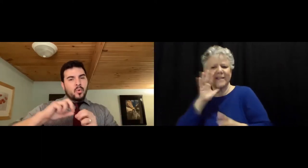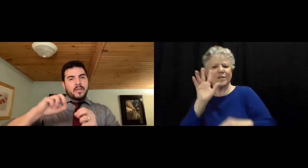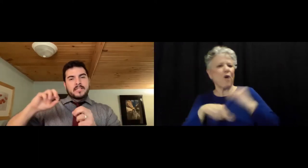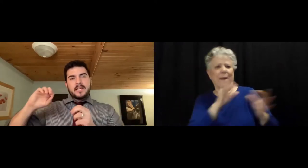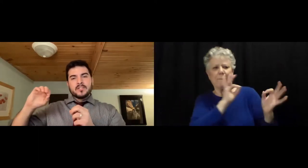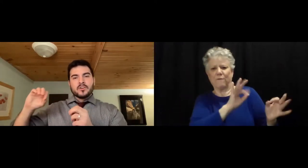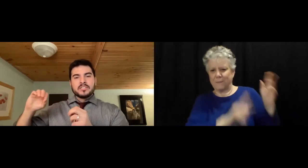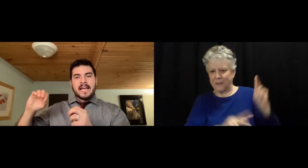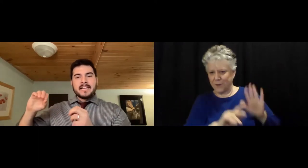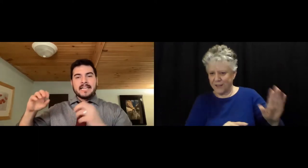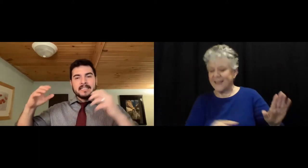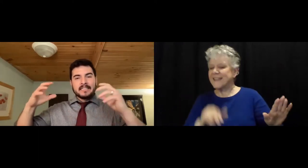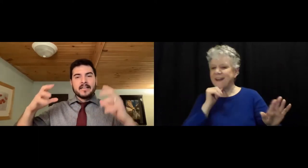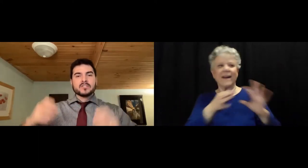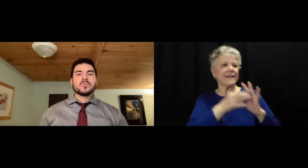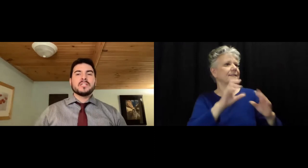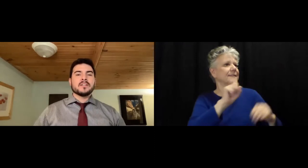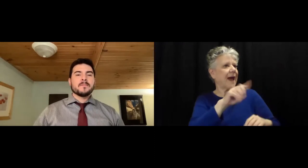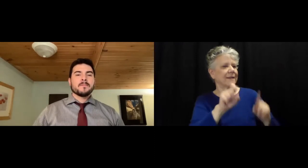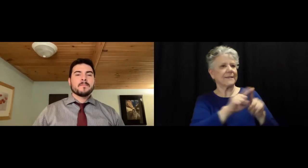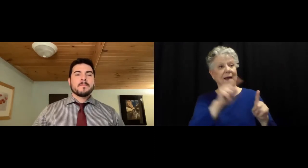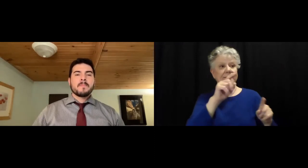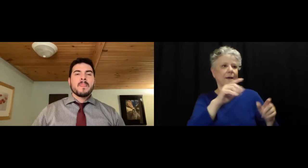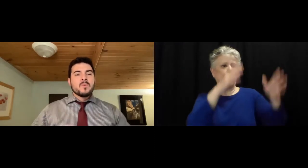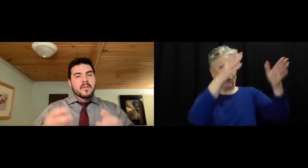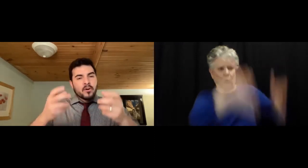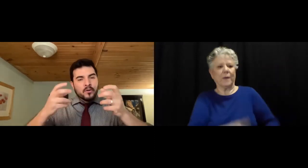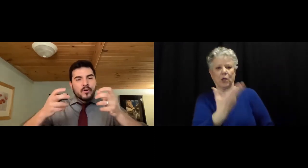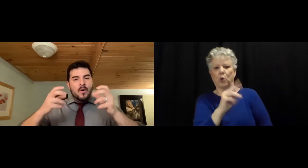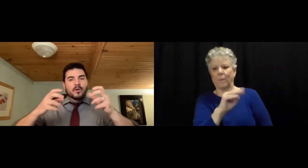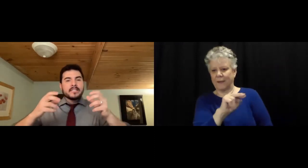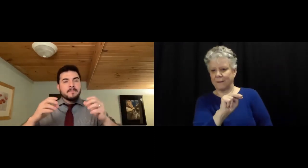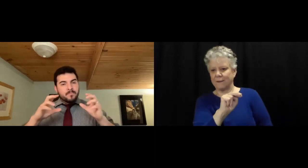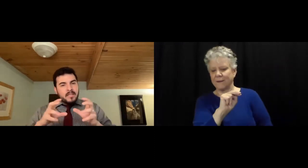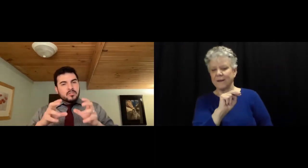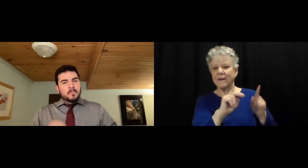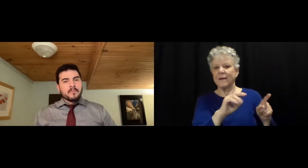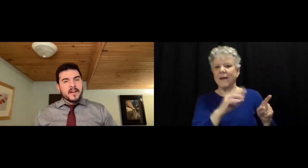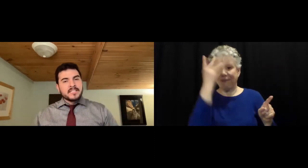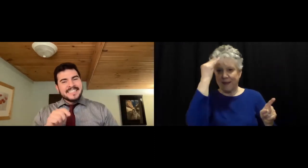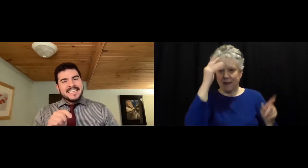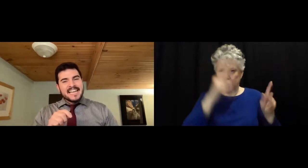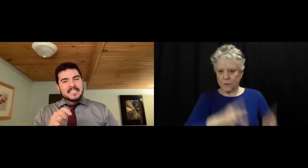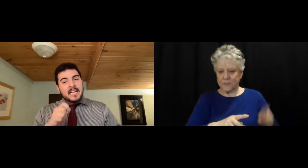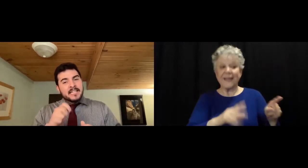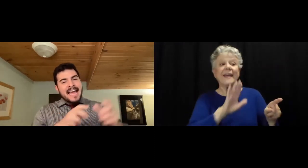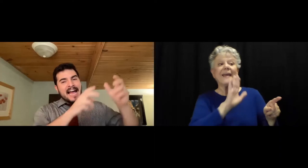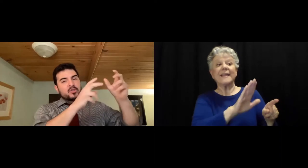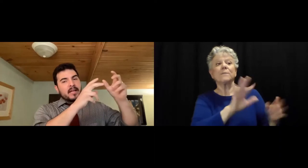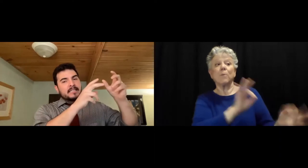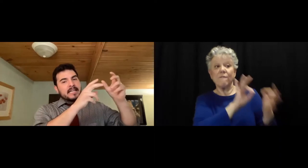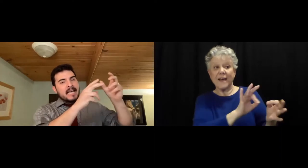indexed solely to his or her status as an intellectual creature. Rather, her or his integral perfection is indexed to